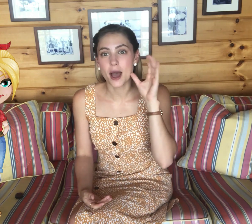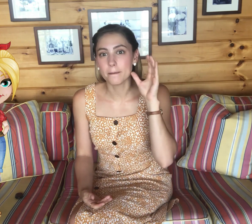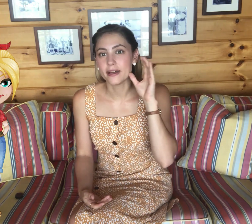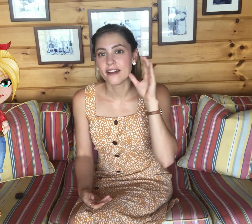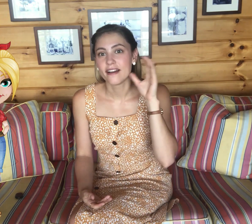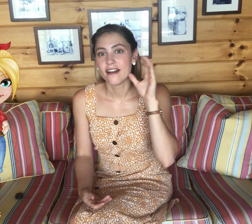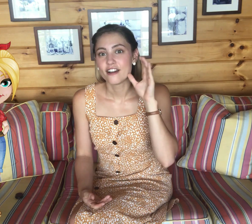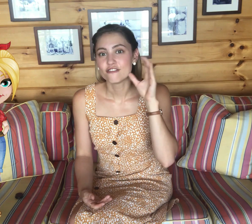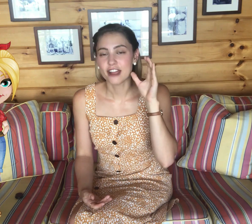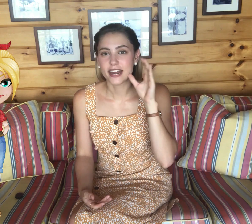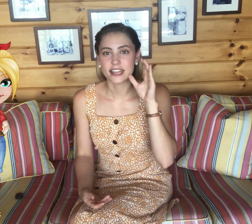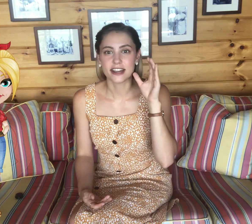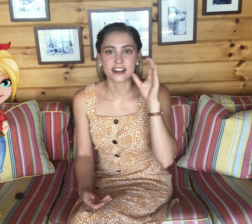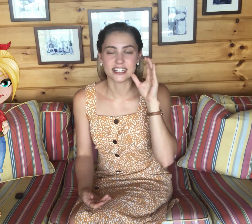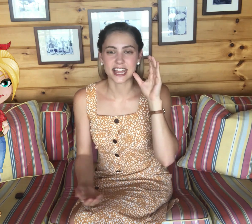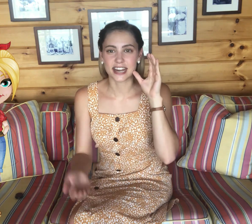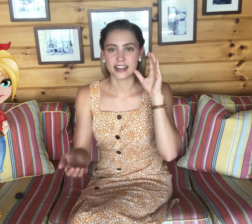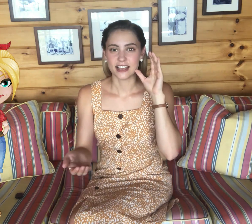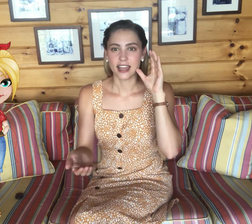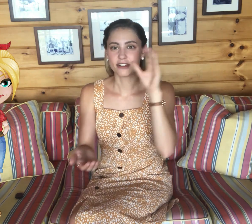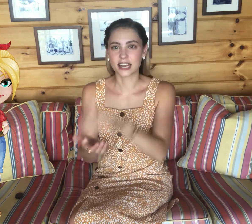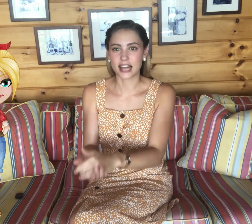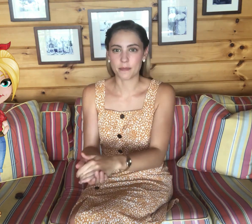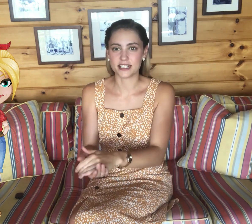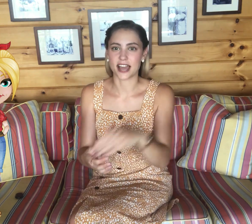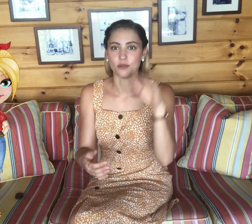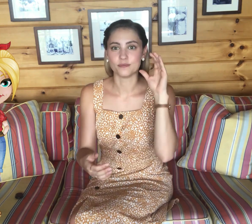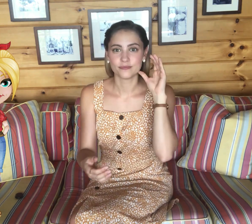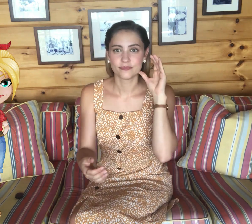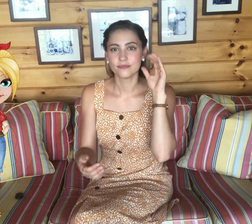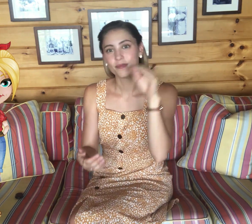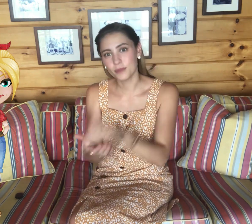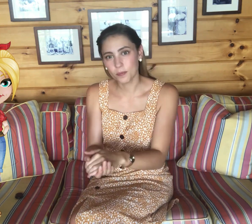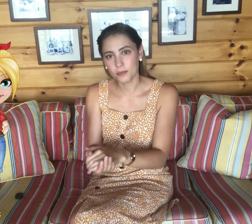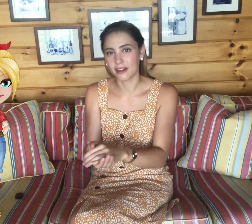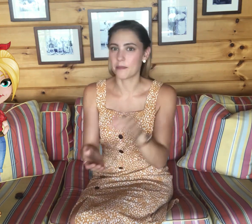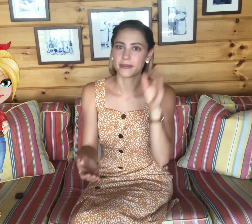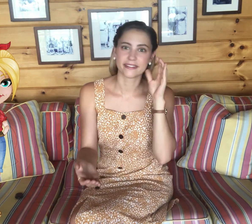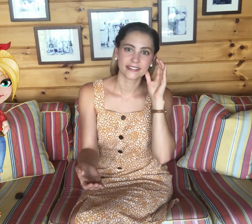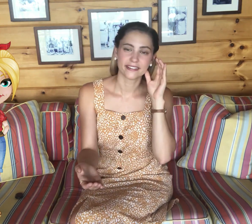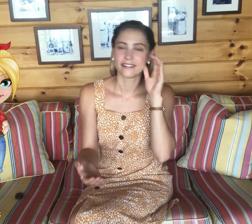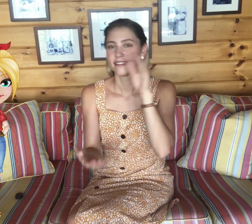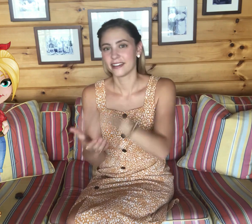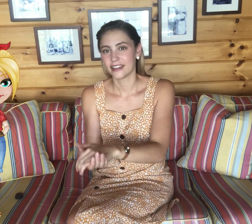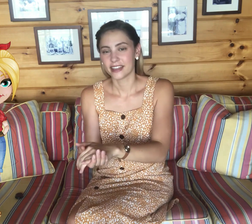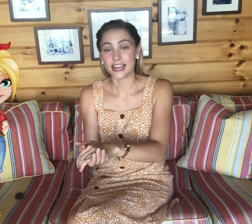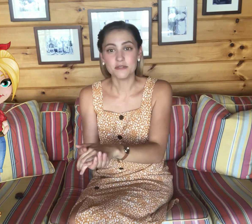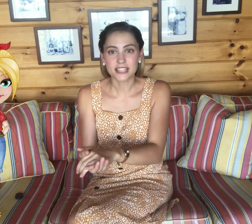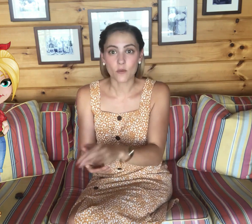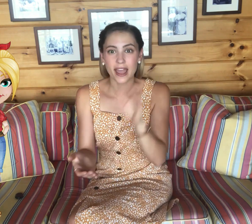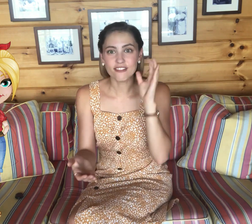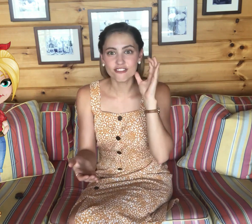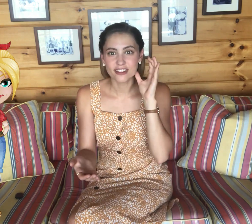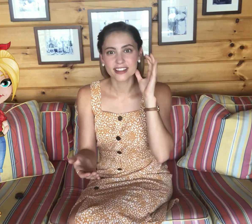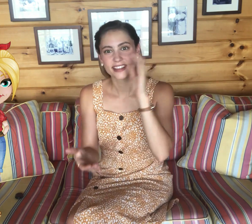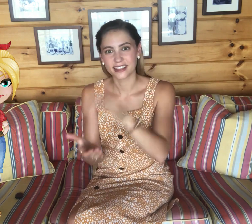the farmer is in the dell. A dell is like a valley, so we're going to use the sign for valley. So you take your